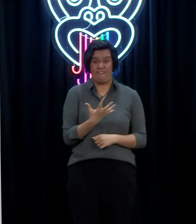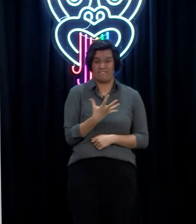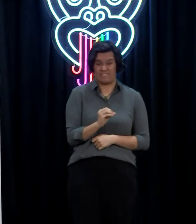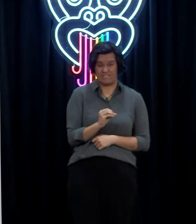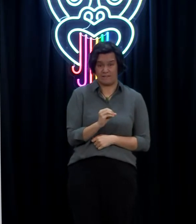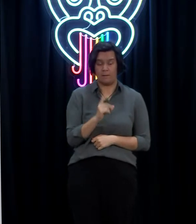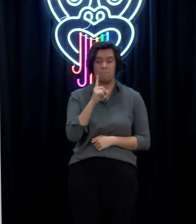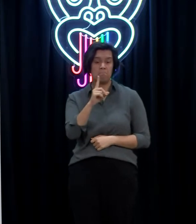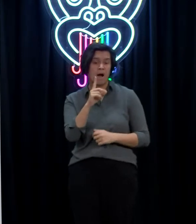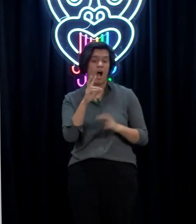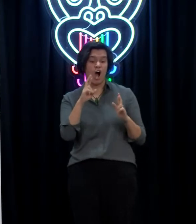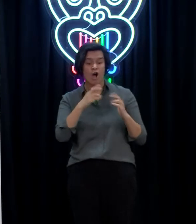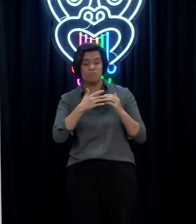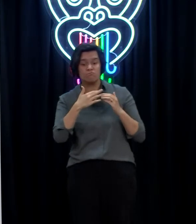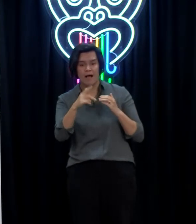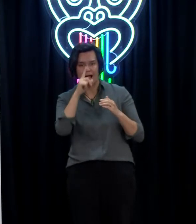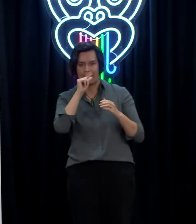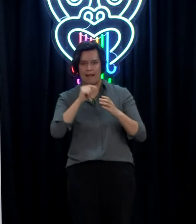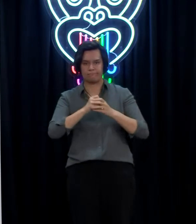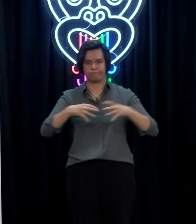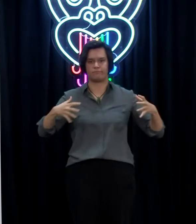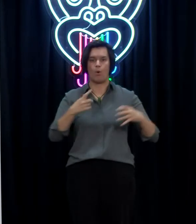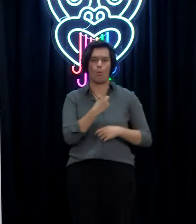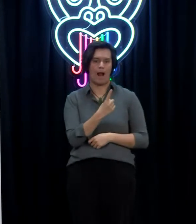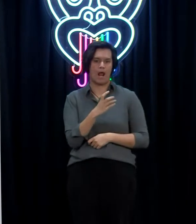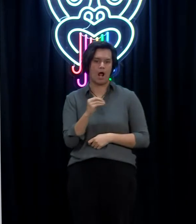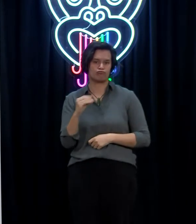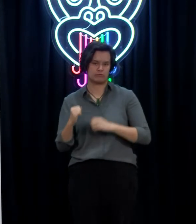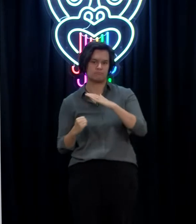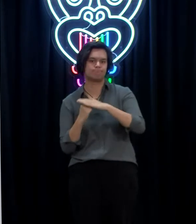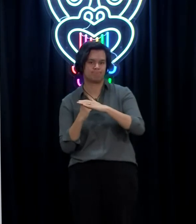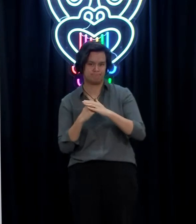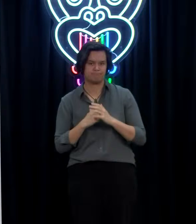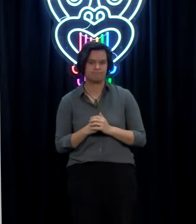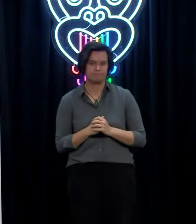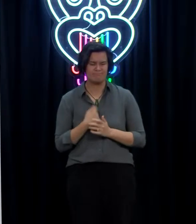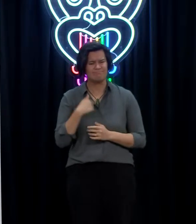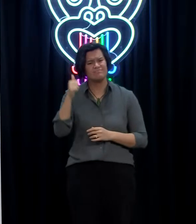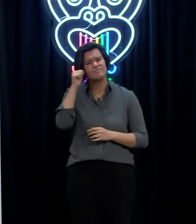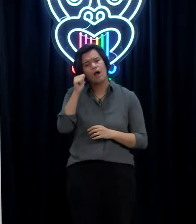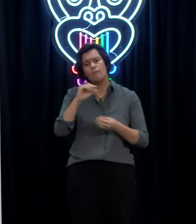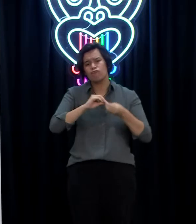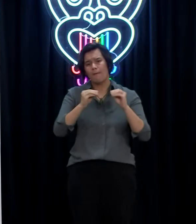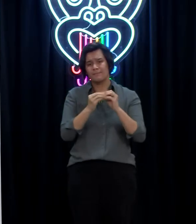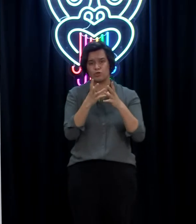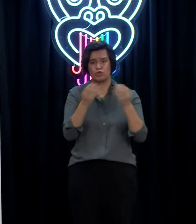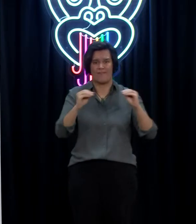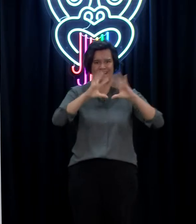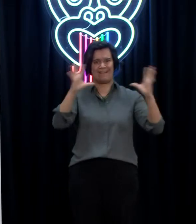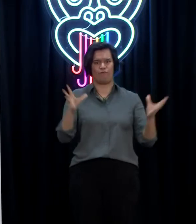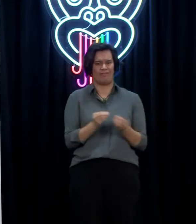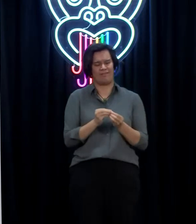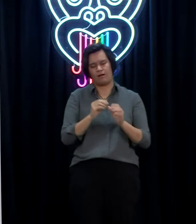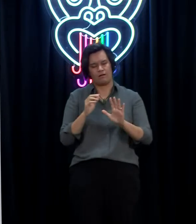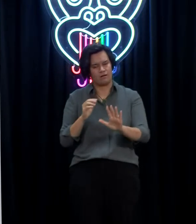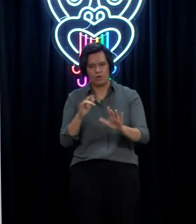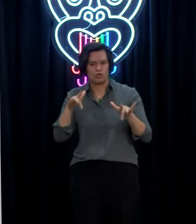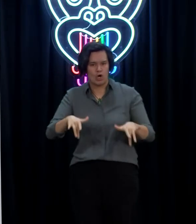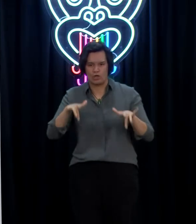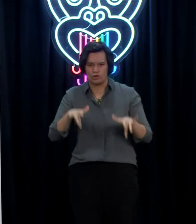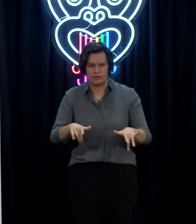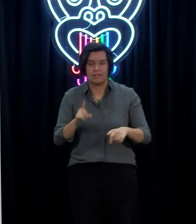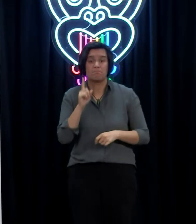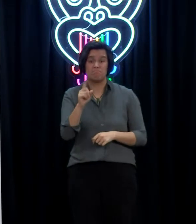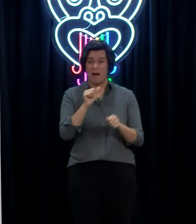100 people. I know that will not solve all of the issues for the affected businesses, but I know it is welcome news for many, particularly in the